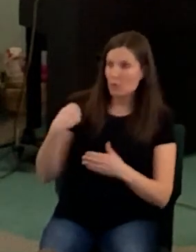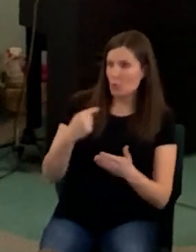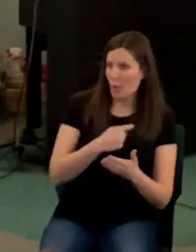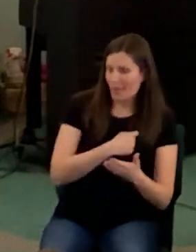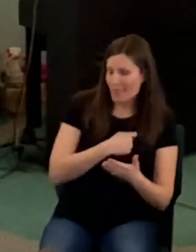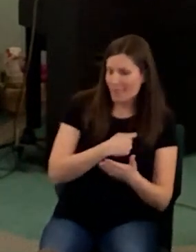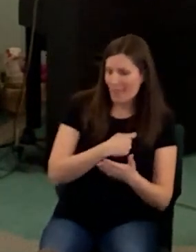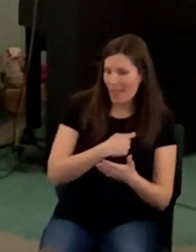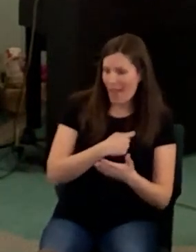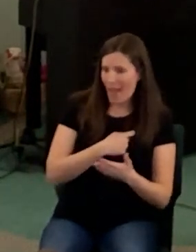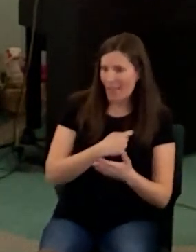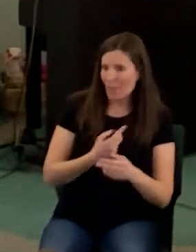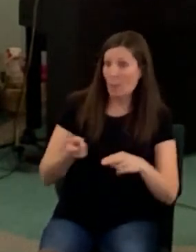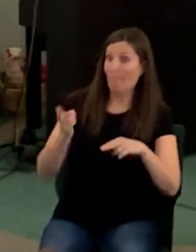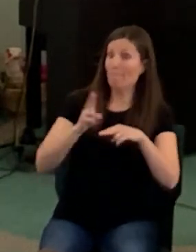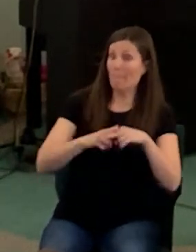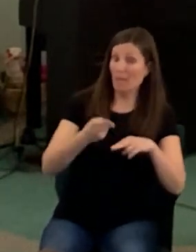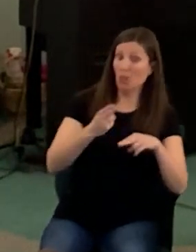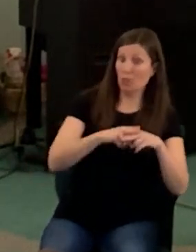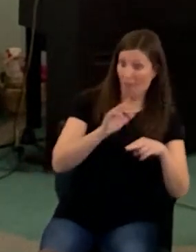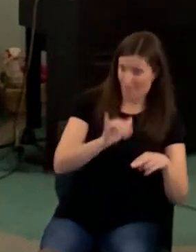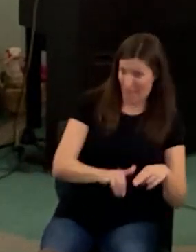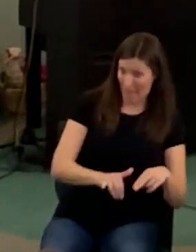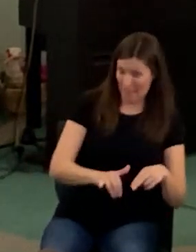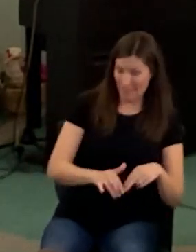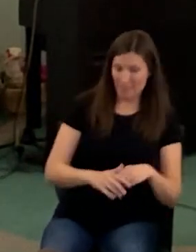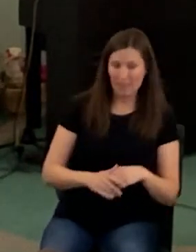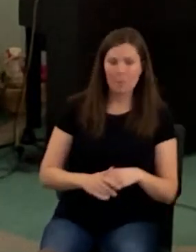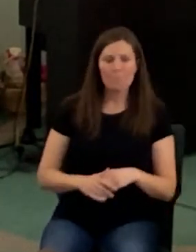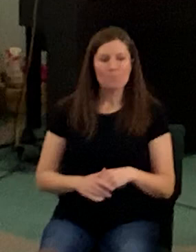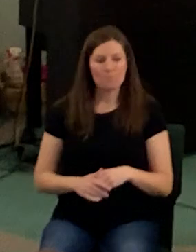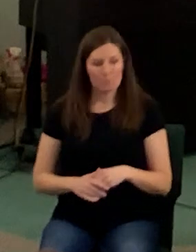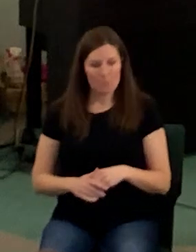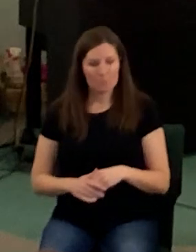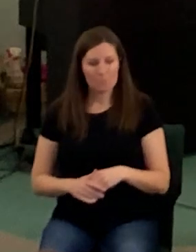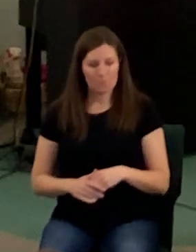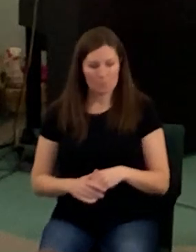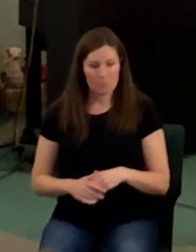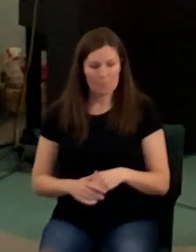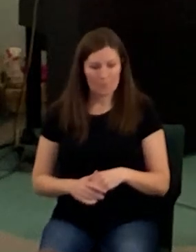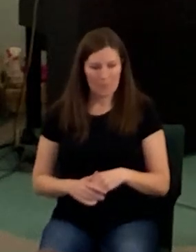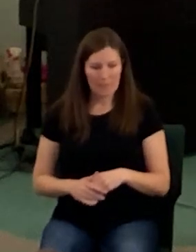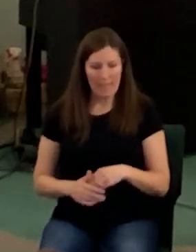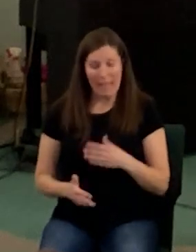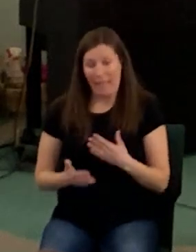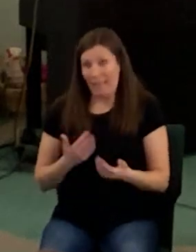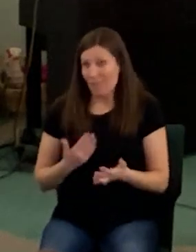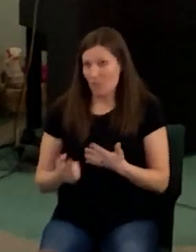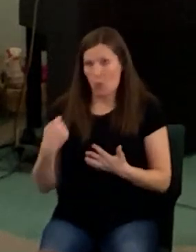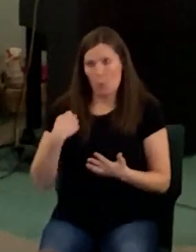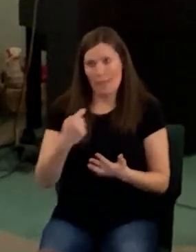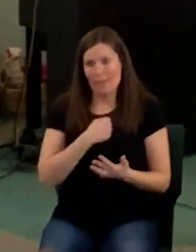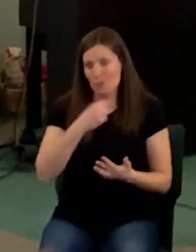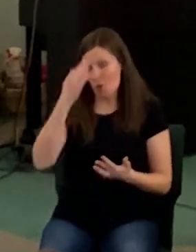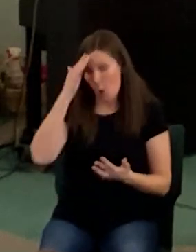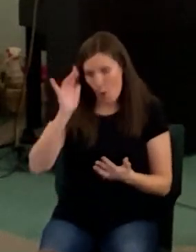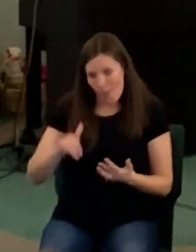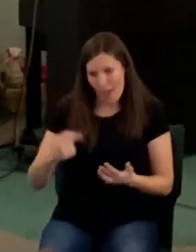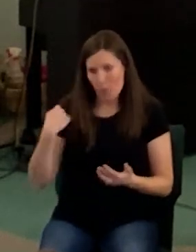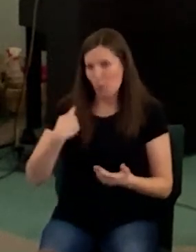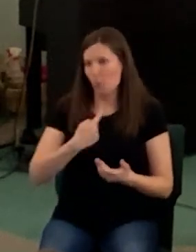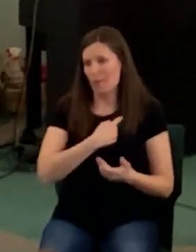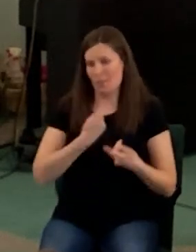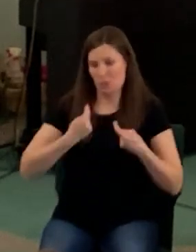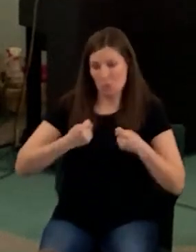then we make more of it. Yet though we know that we still try